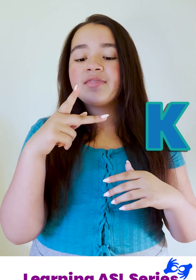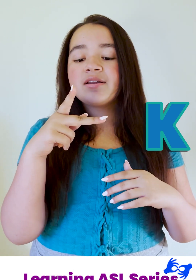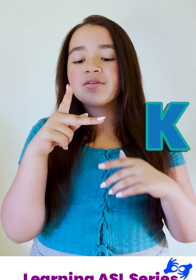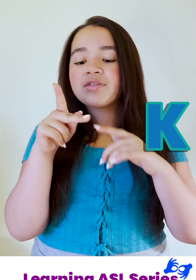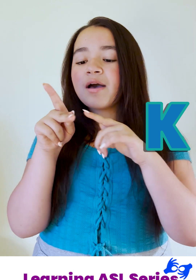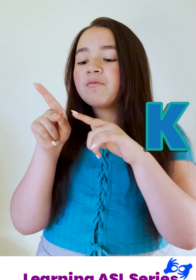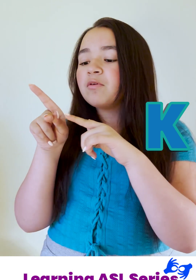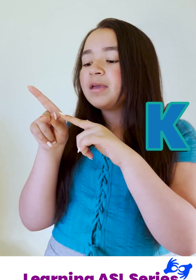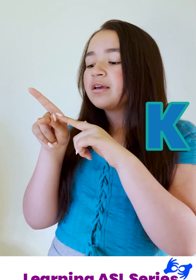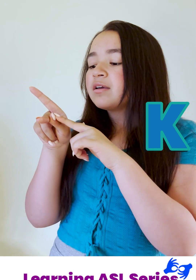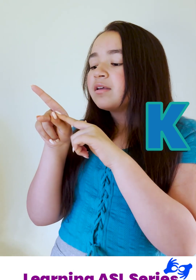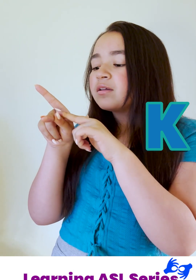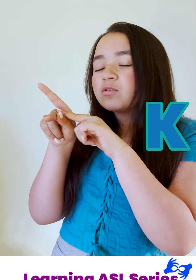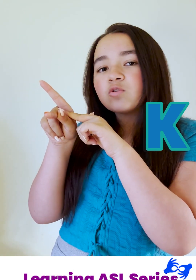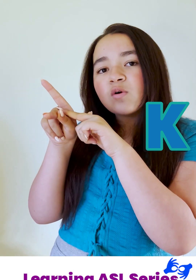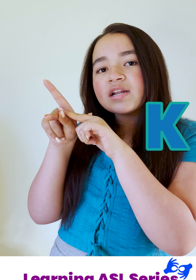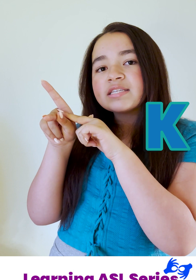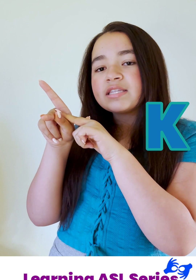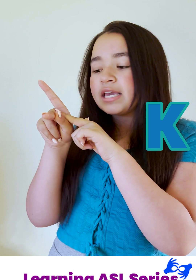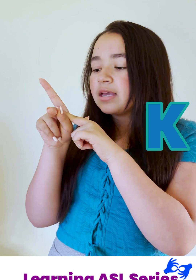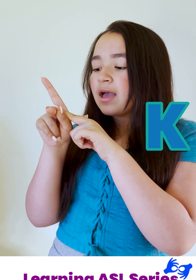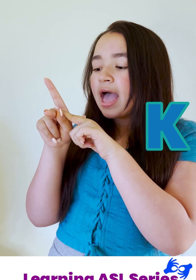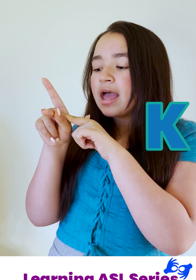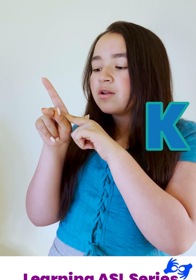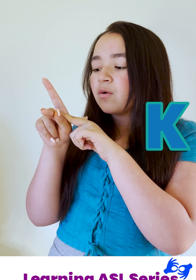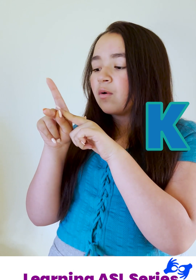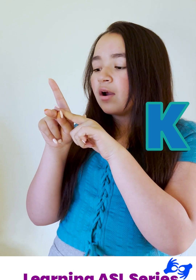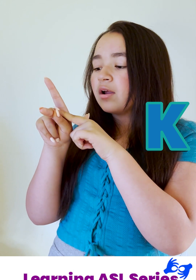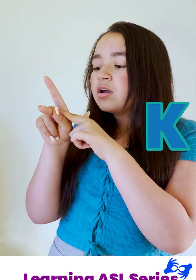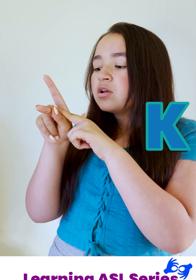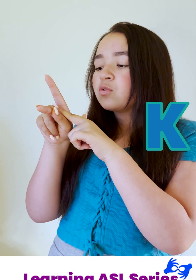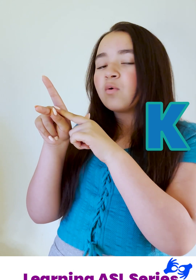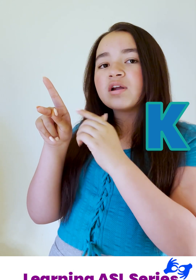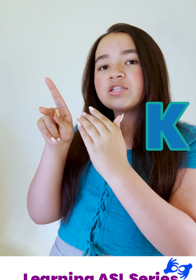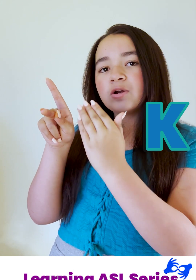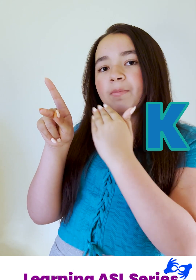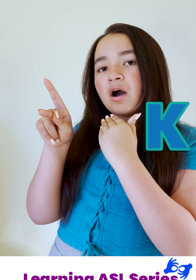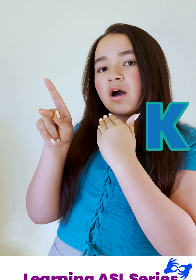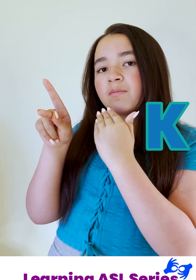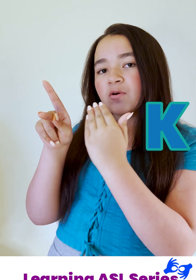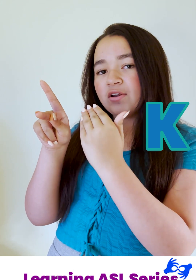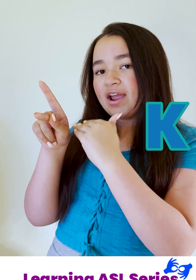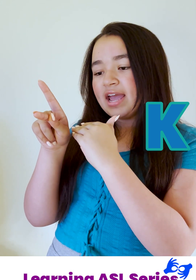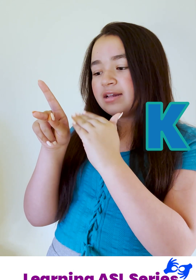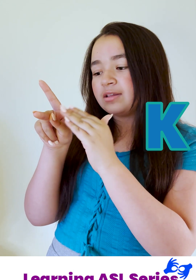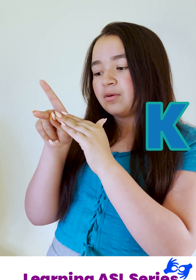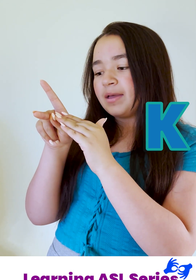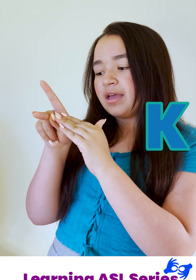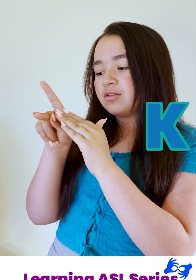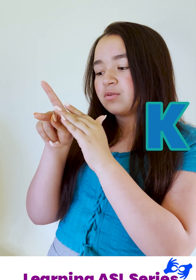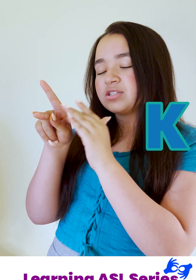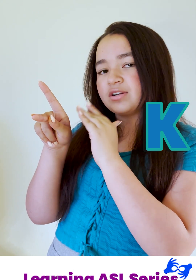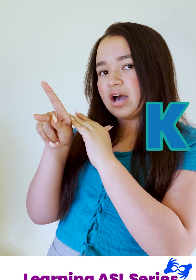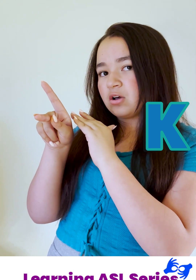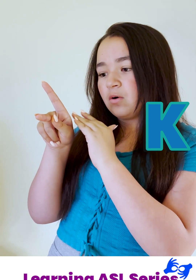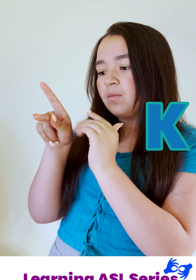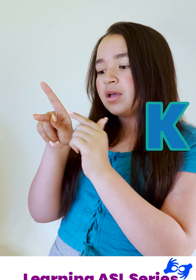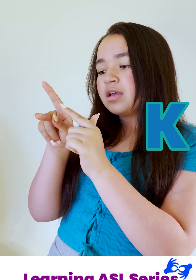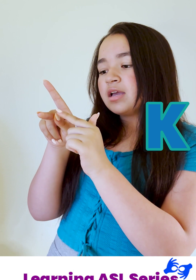your thumb will be towards the end or towards your palm or your hand a little bit, towards your knuckle. It's